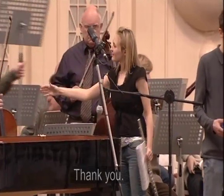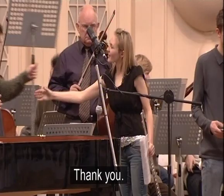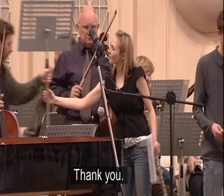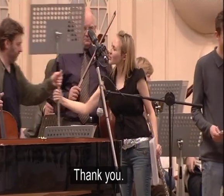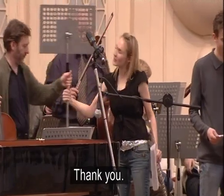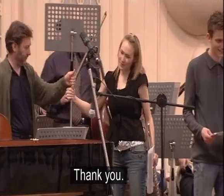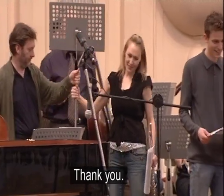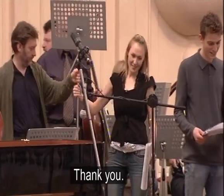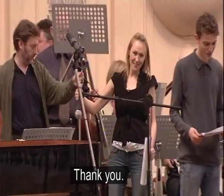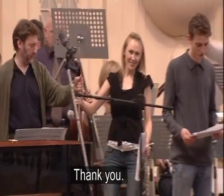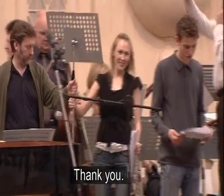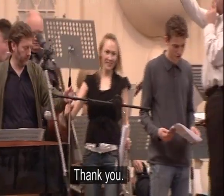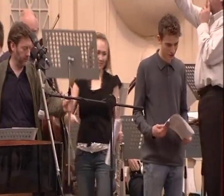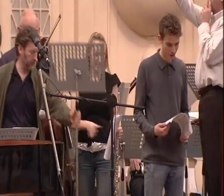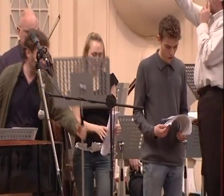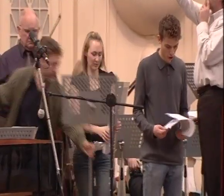Thank